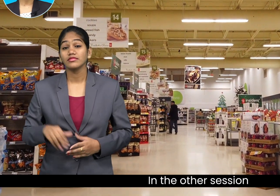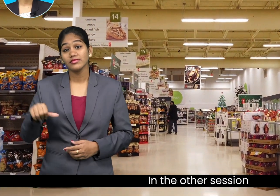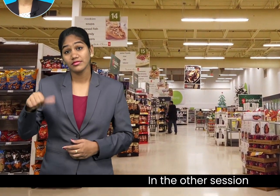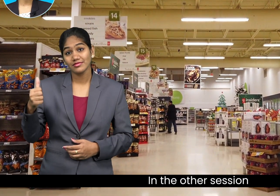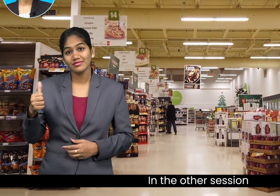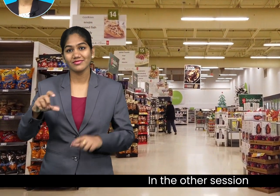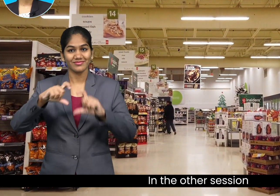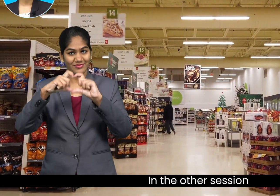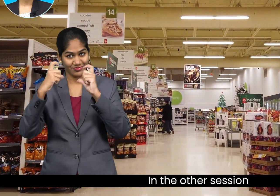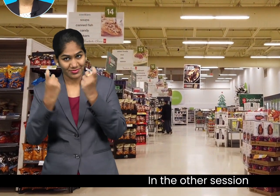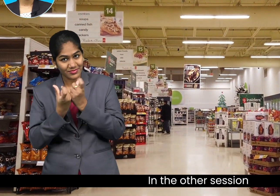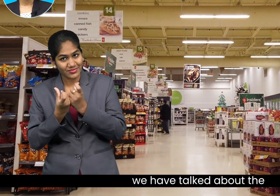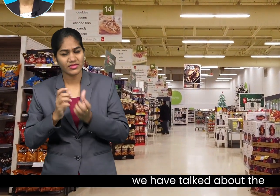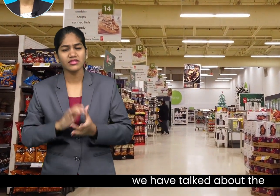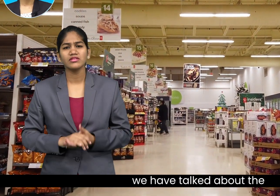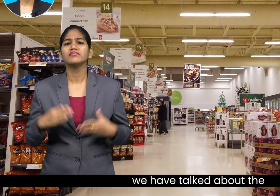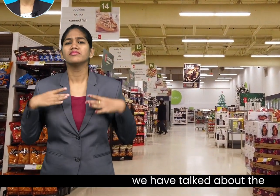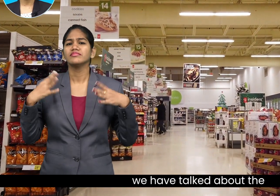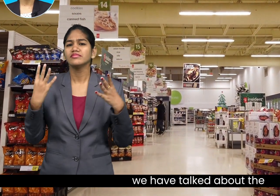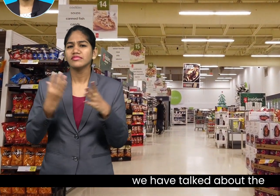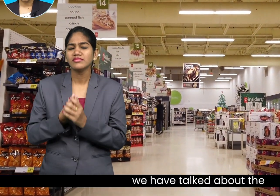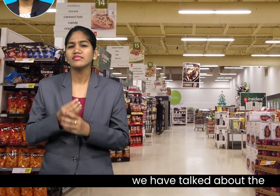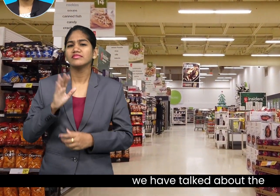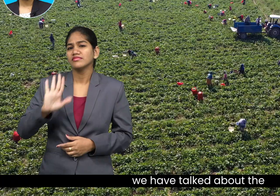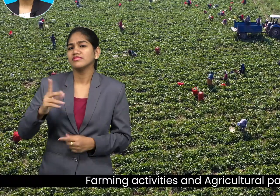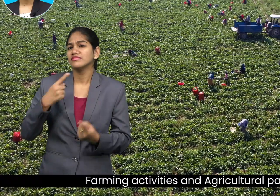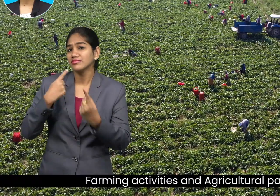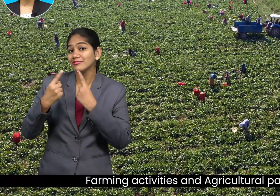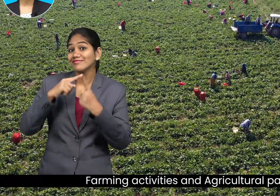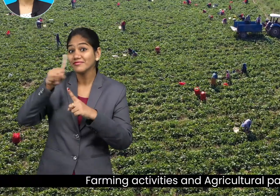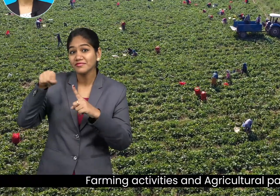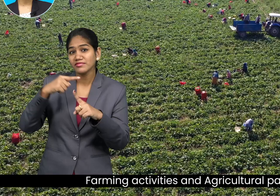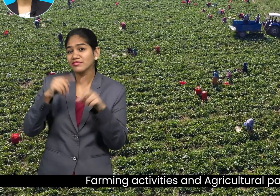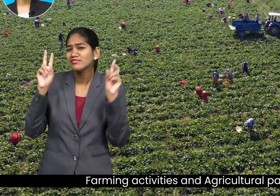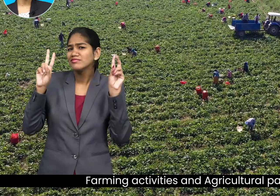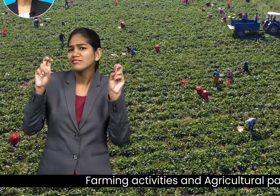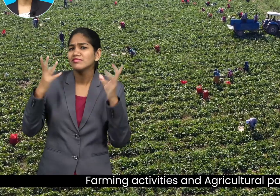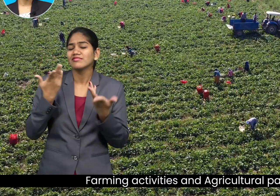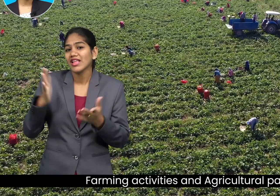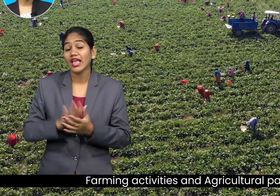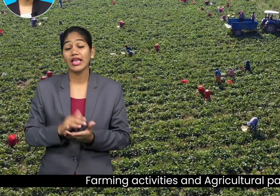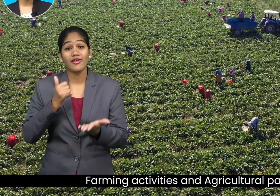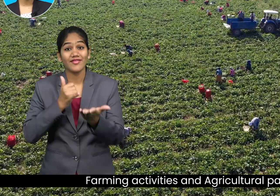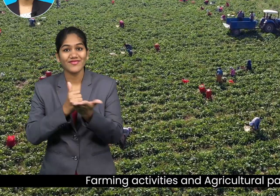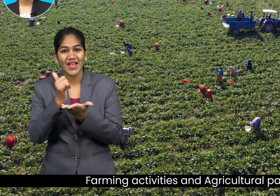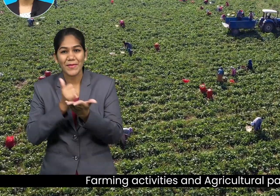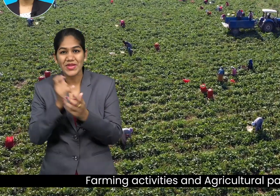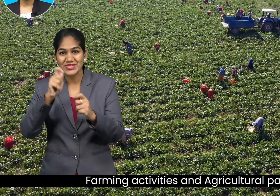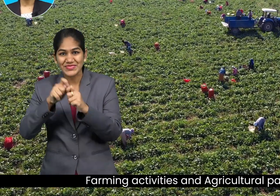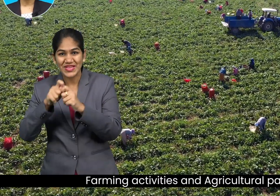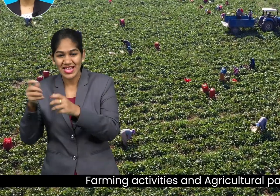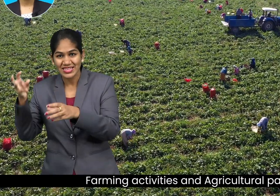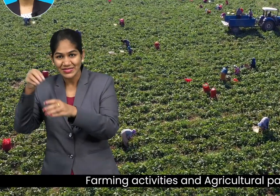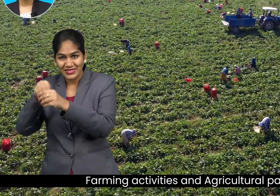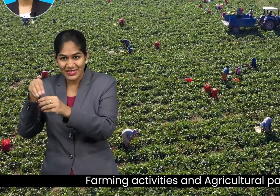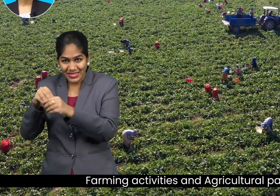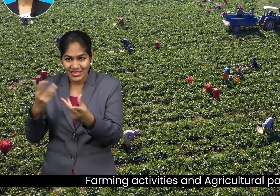In the other session, we have talked about the farming activities